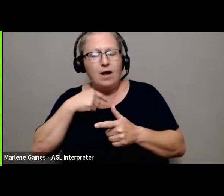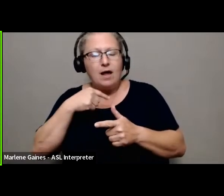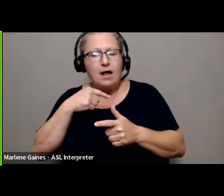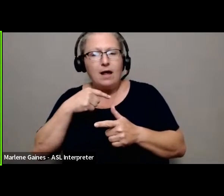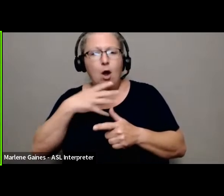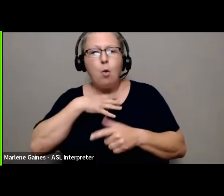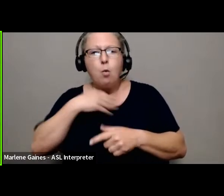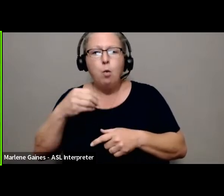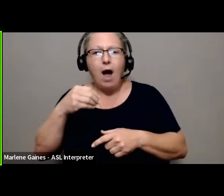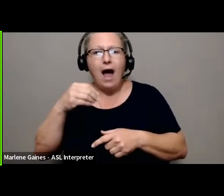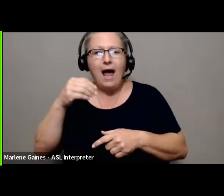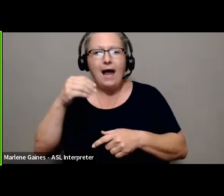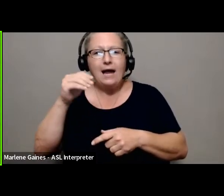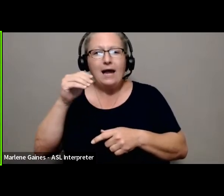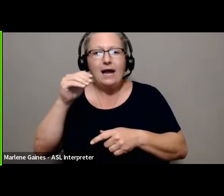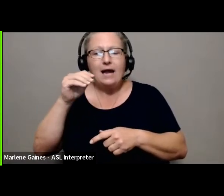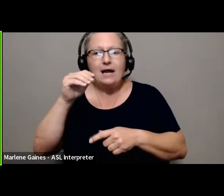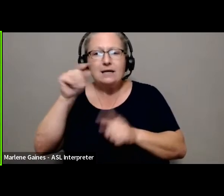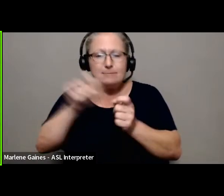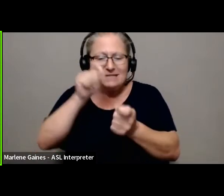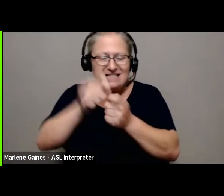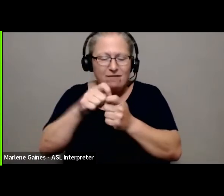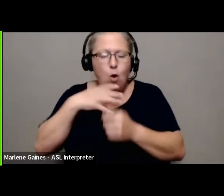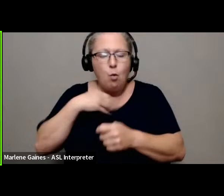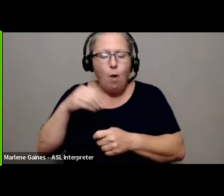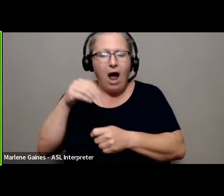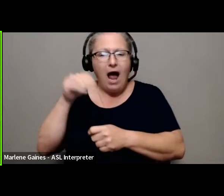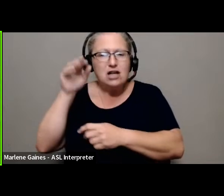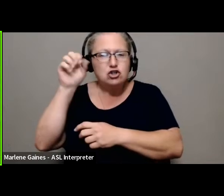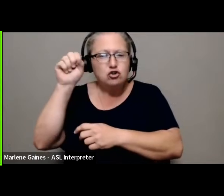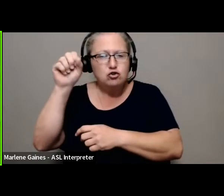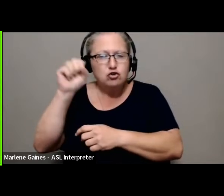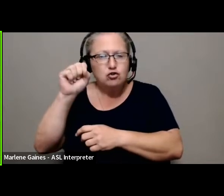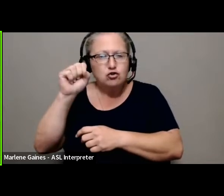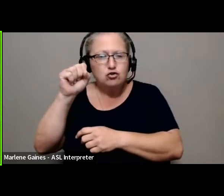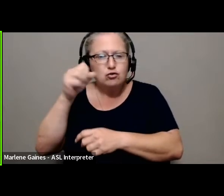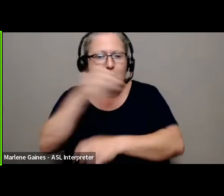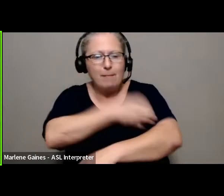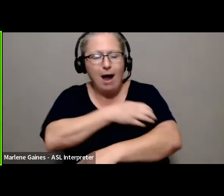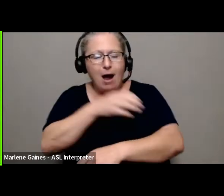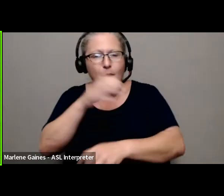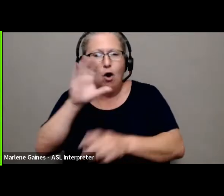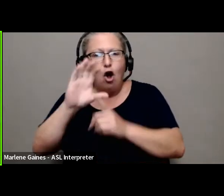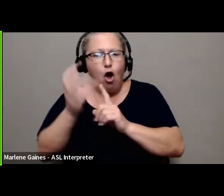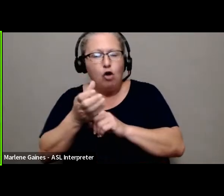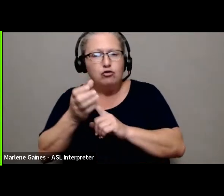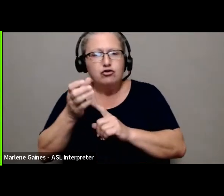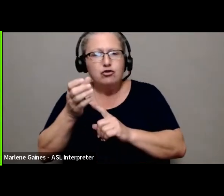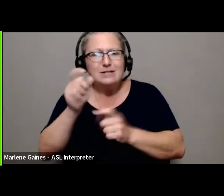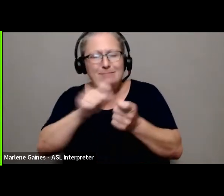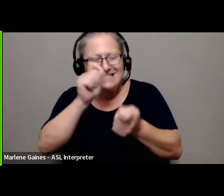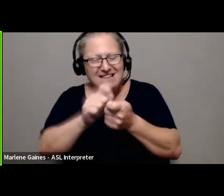white supremacy culture specifically. But why wouldn't we? Why wouldn't we